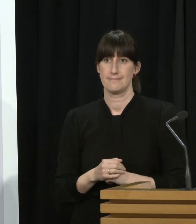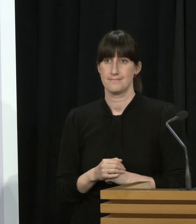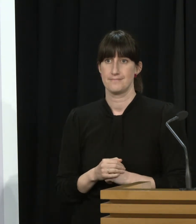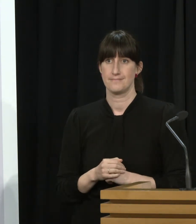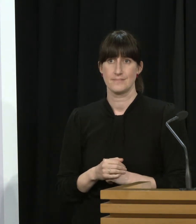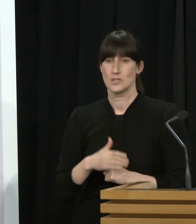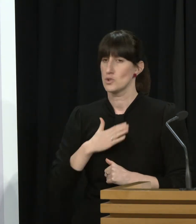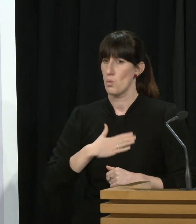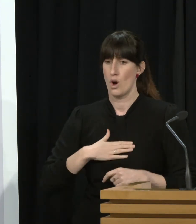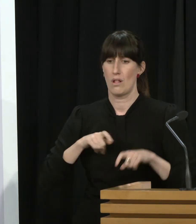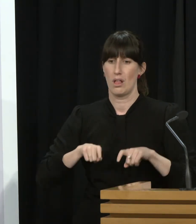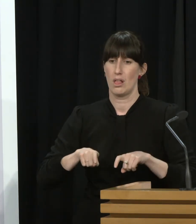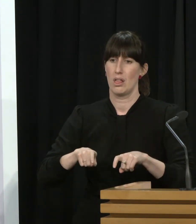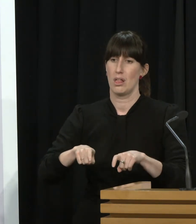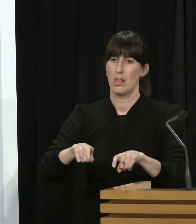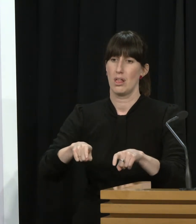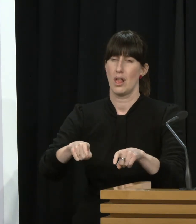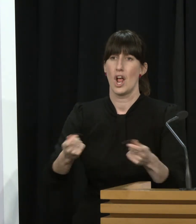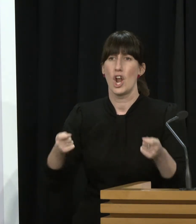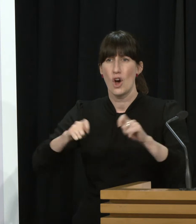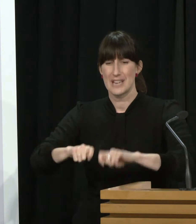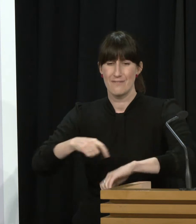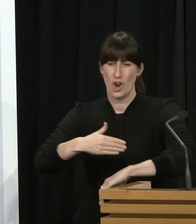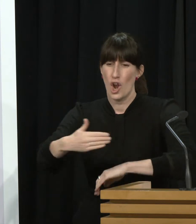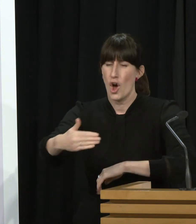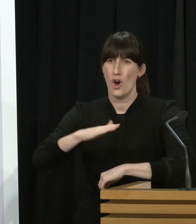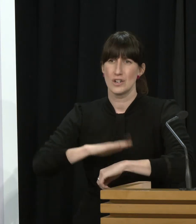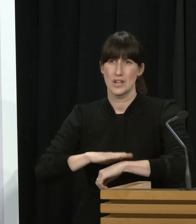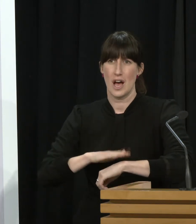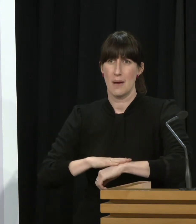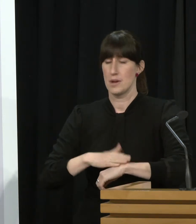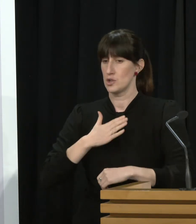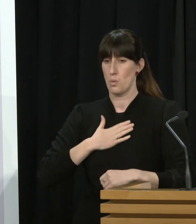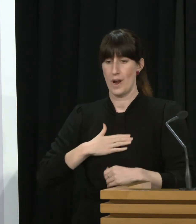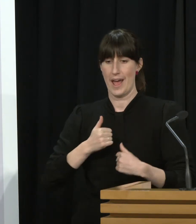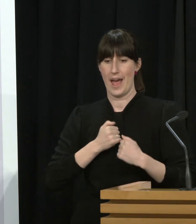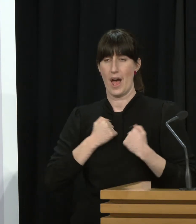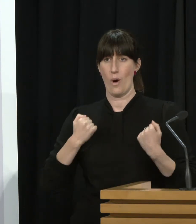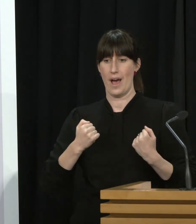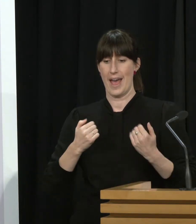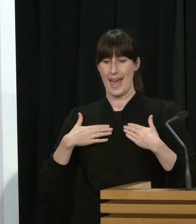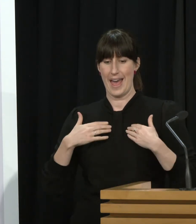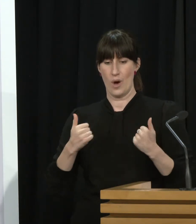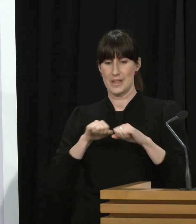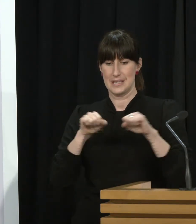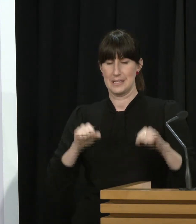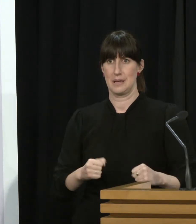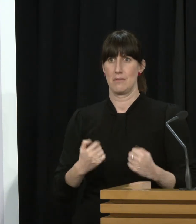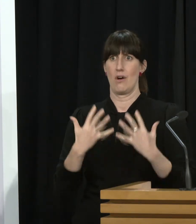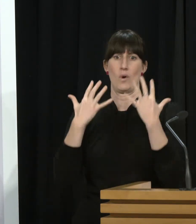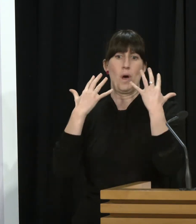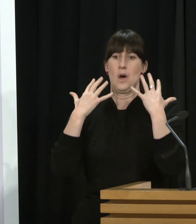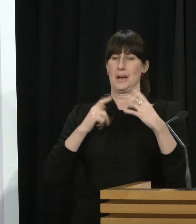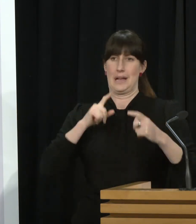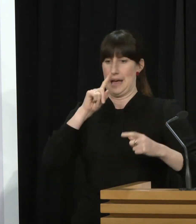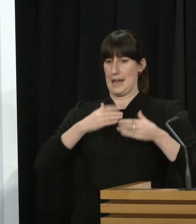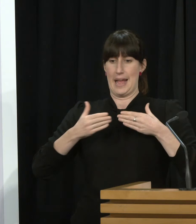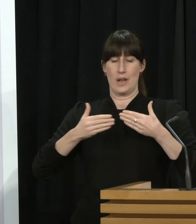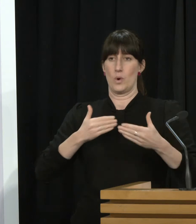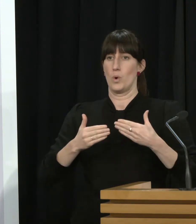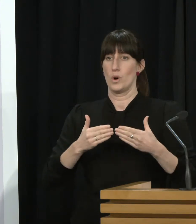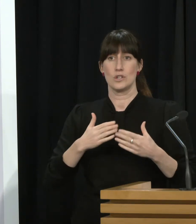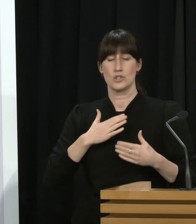in lockdowns. We don't want our health system to become overwhelmed, and we don't want COVID-19 spreading here in the New Zealand